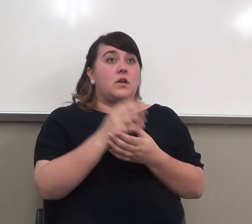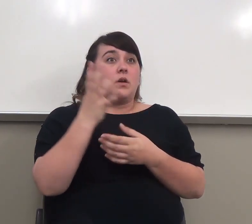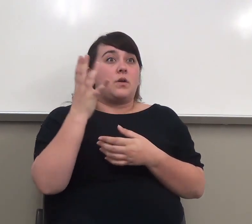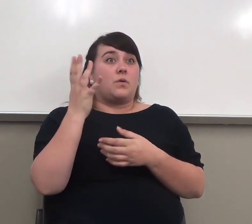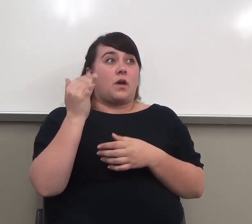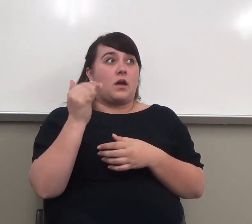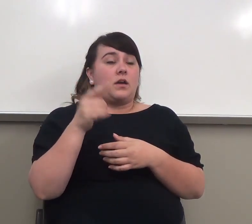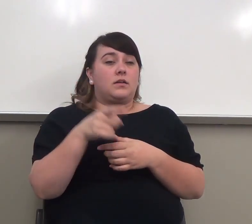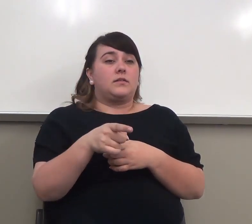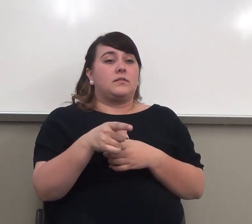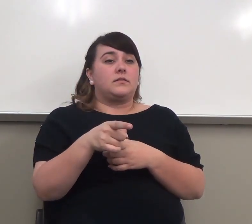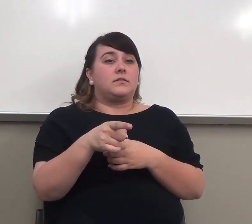this handout